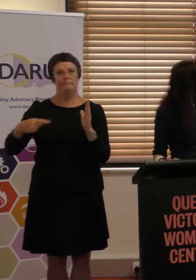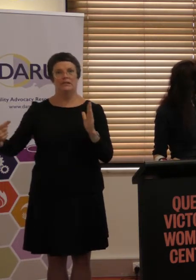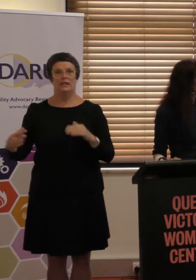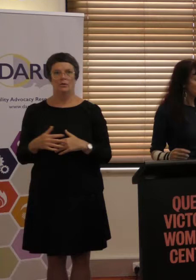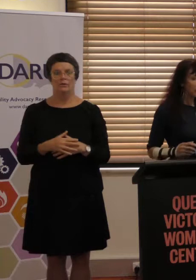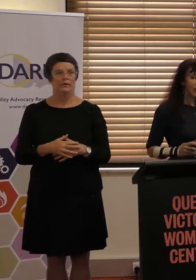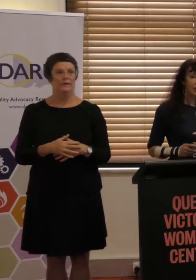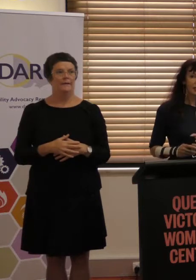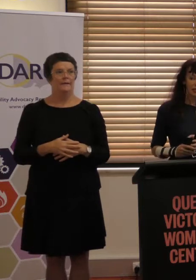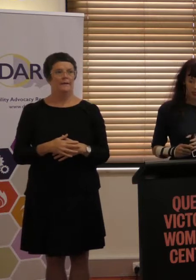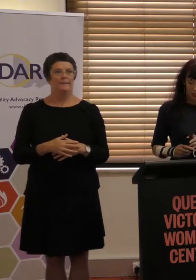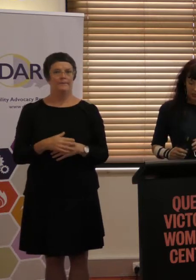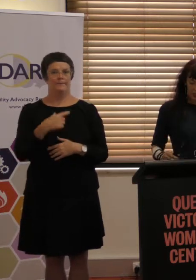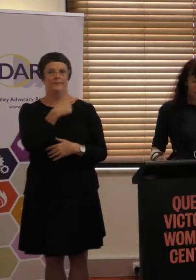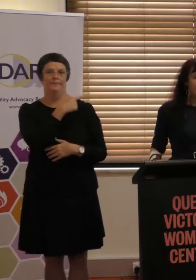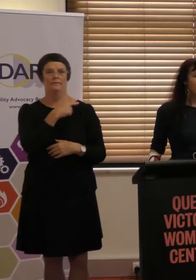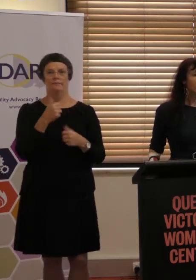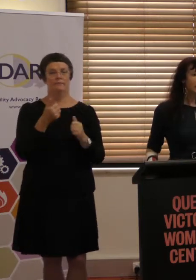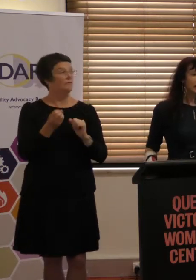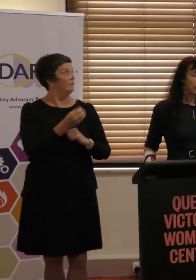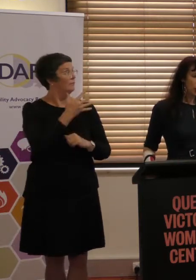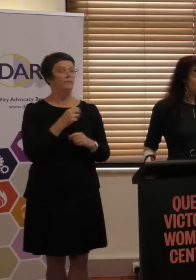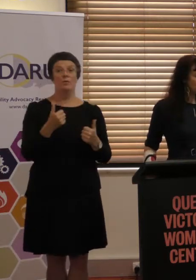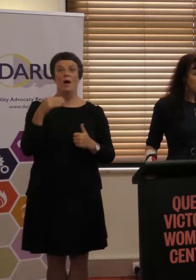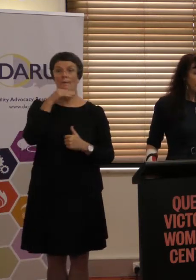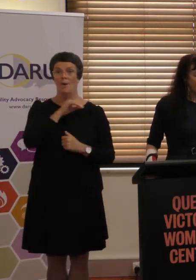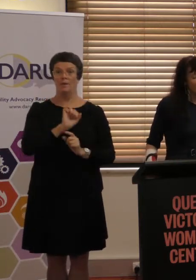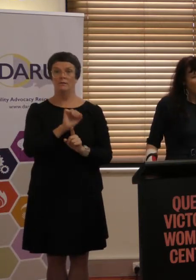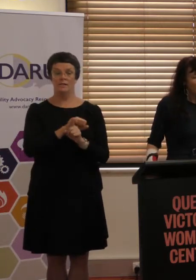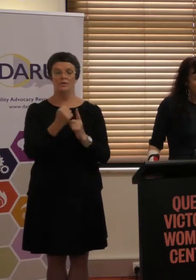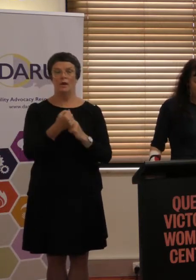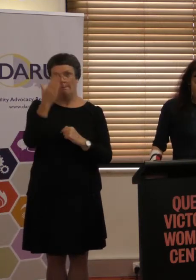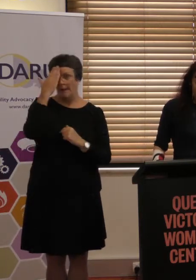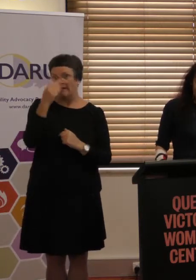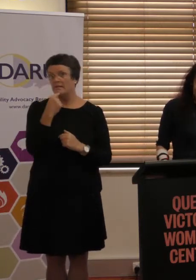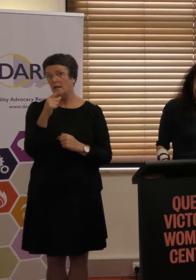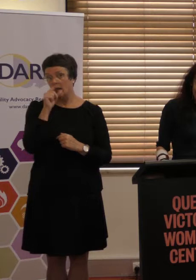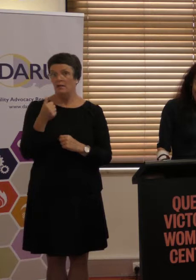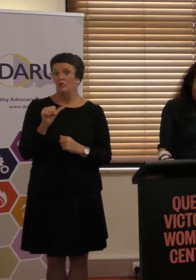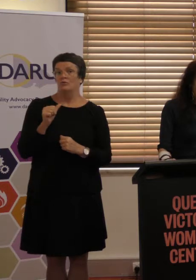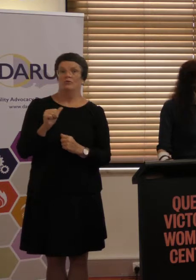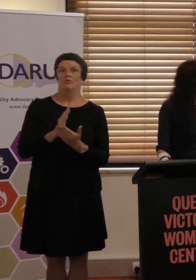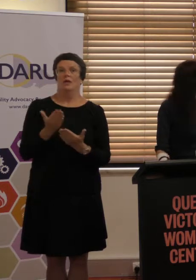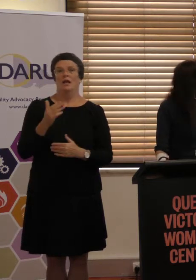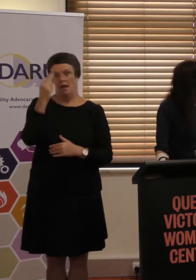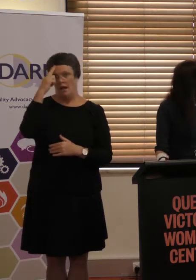This is a good Melbourne case. His mother actually said, no, you can use our name, but I thought, I won't.